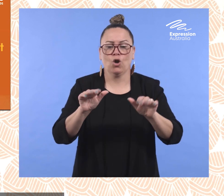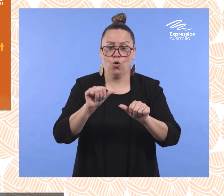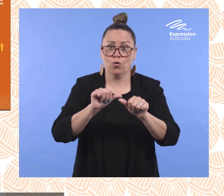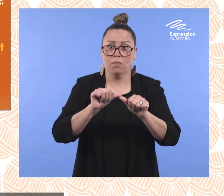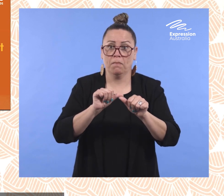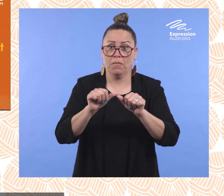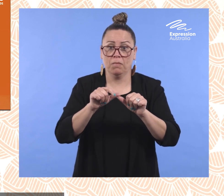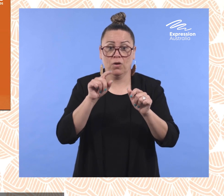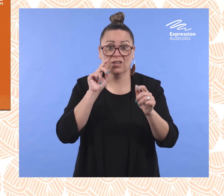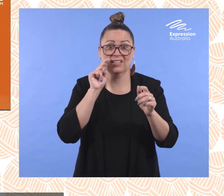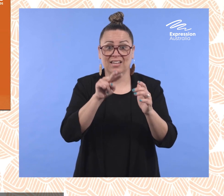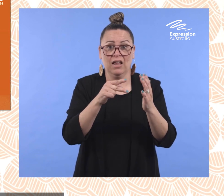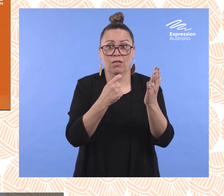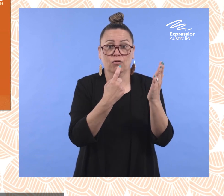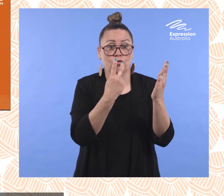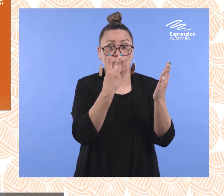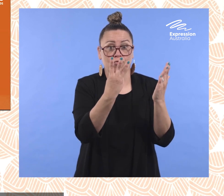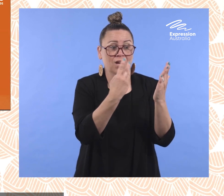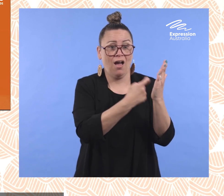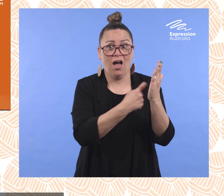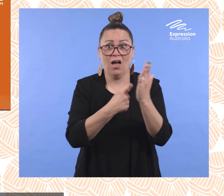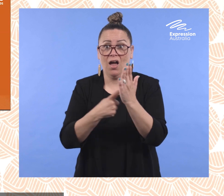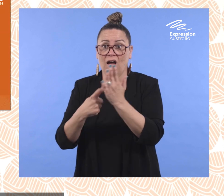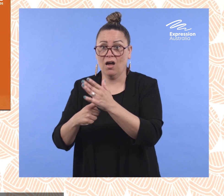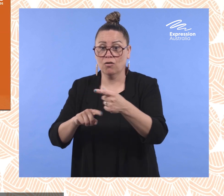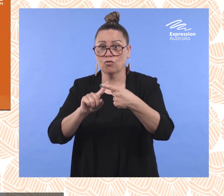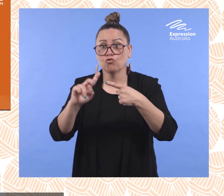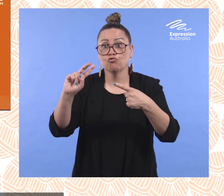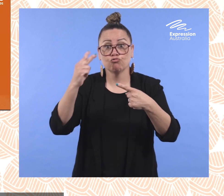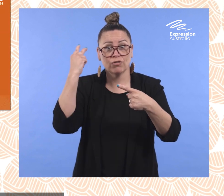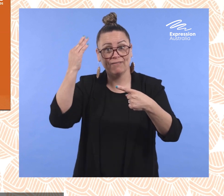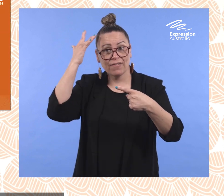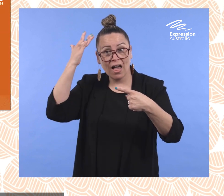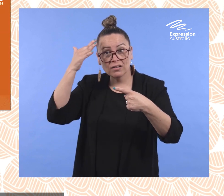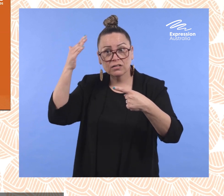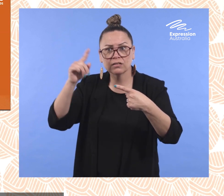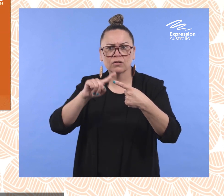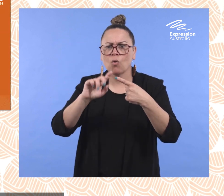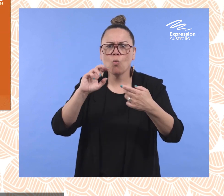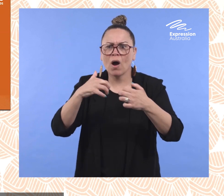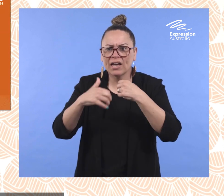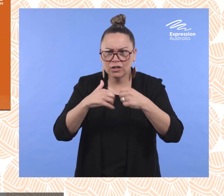reflect. So what's the issue here?